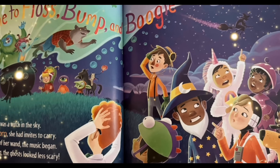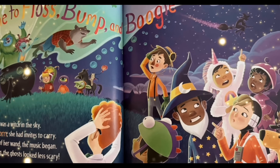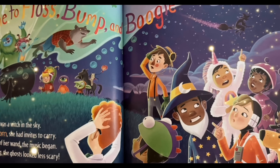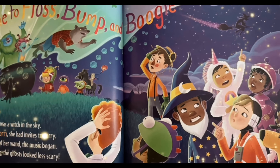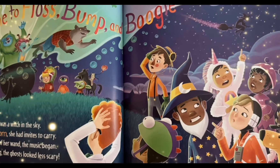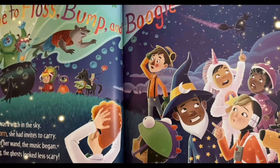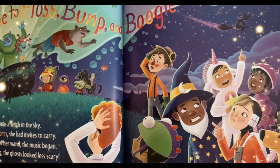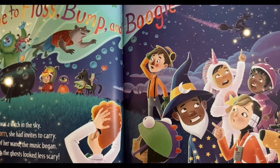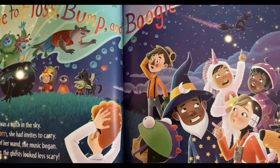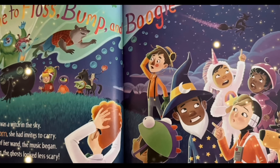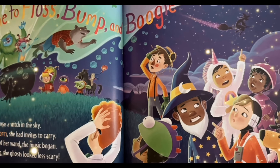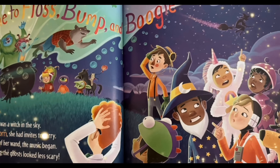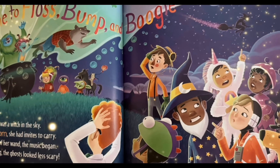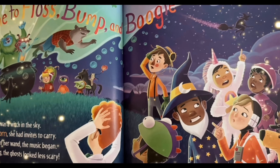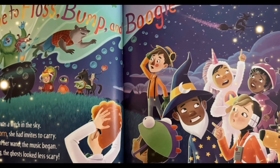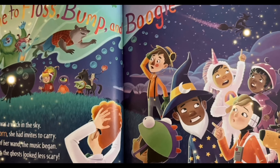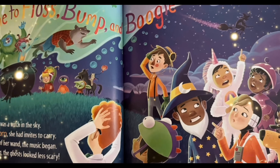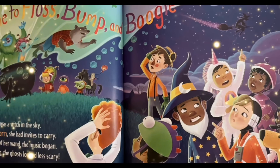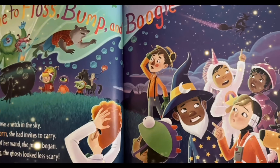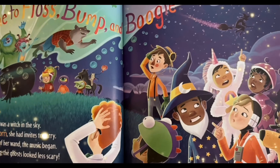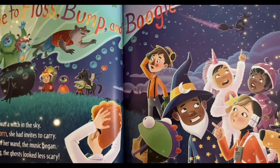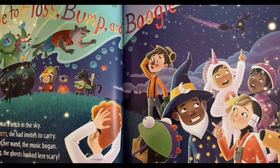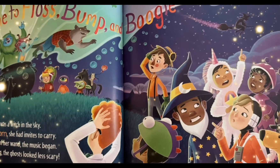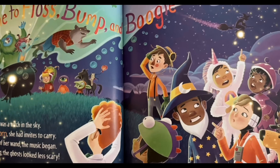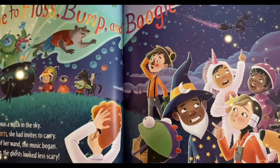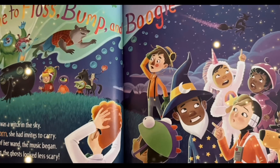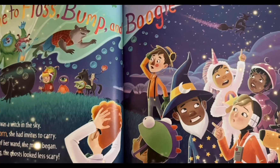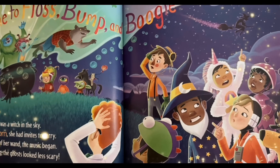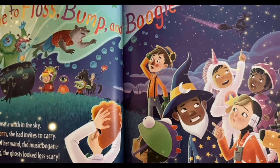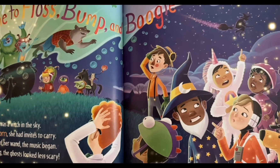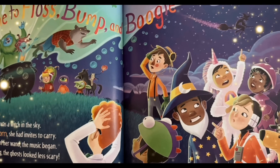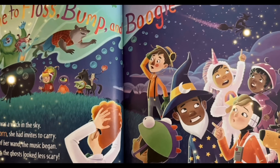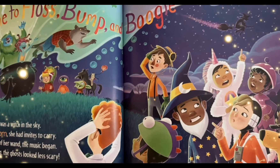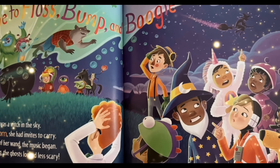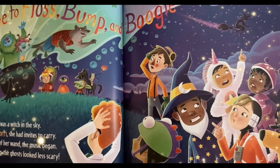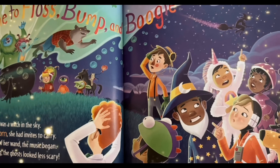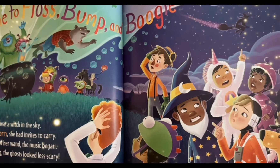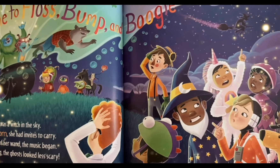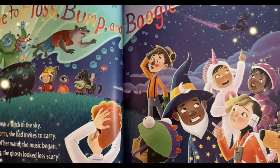music began. When dancing, the ghosts looked less scary.